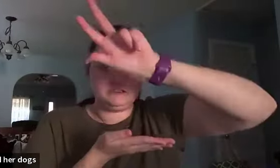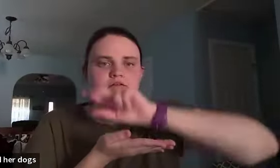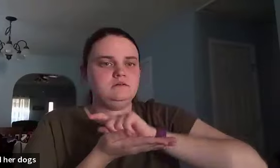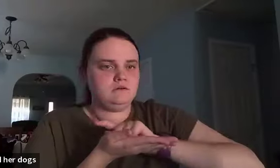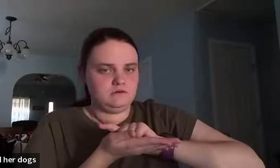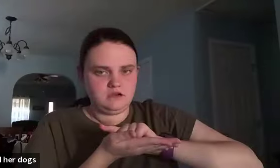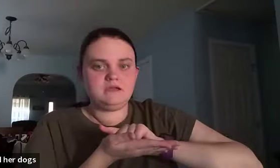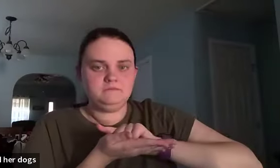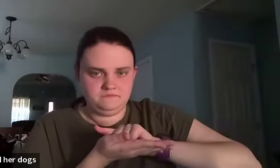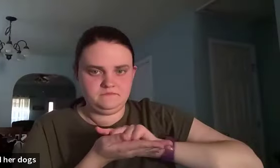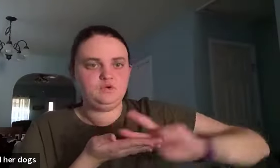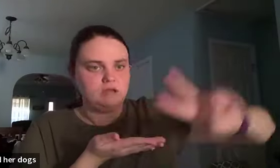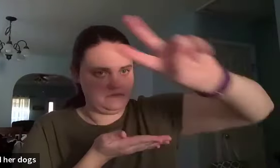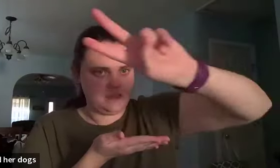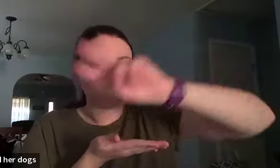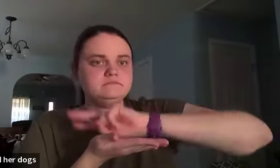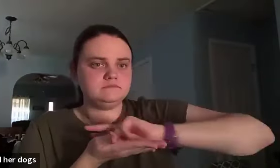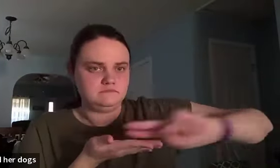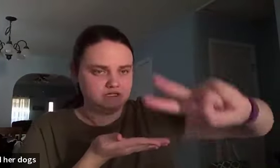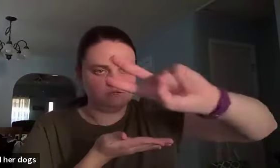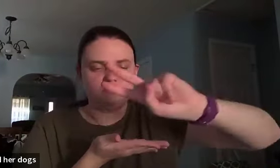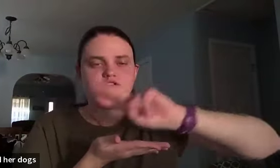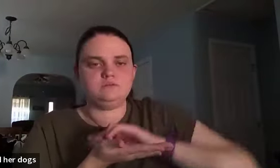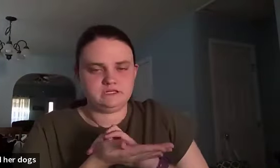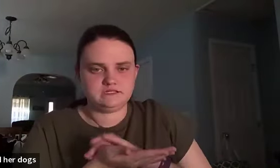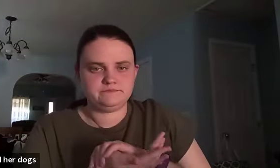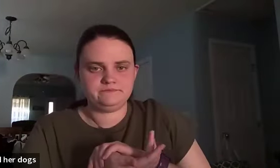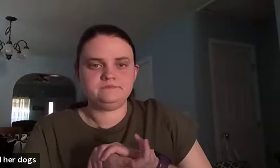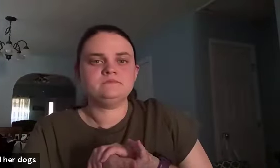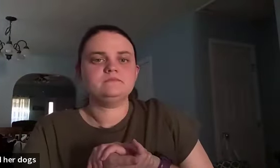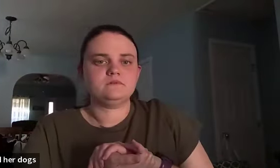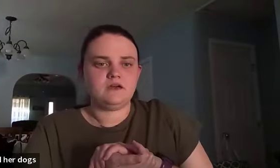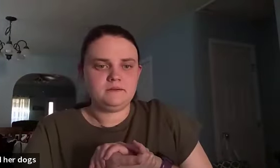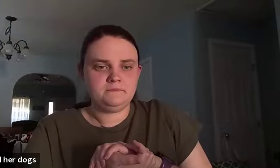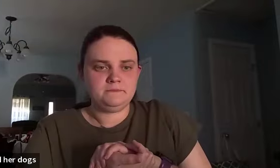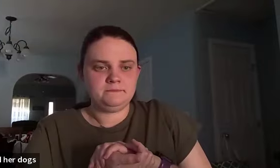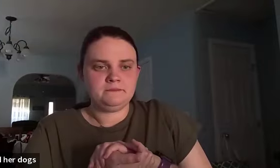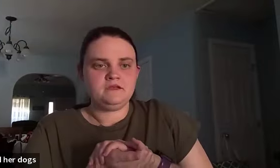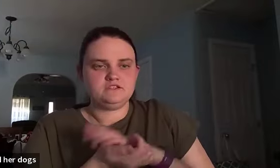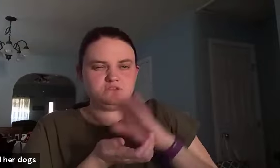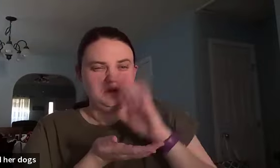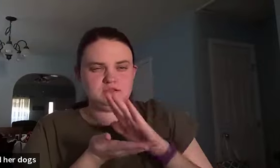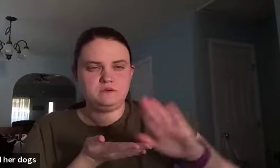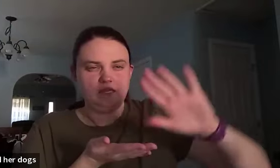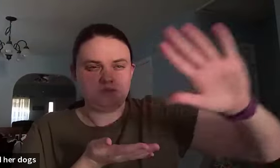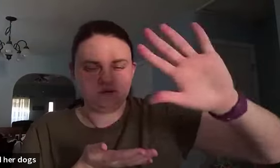weeks. All right. You can add that next week, 2 weeks. Okay. So notice how we came in the